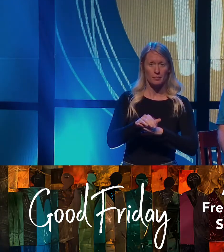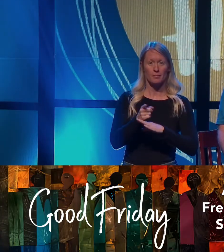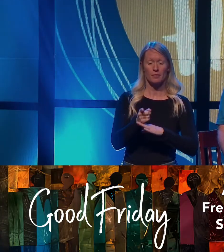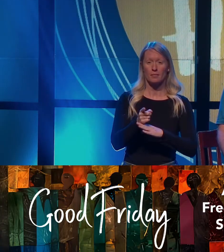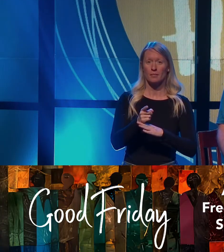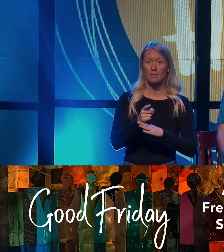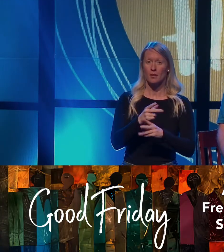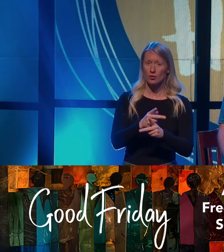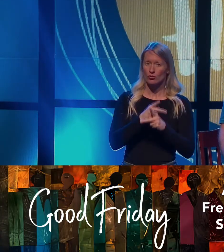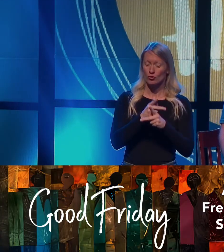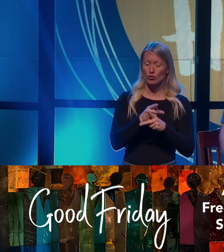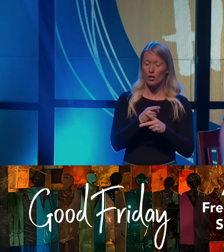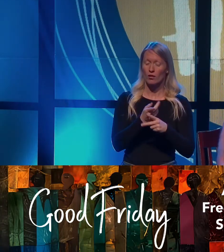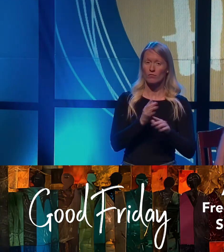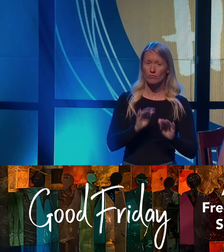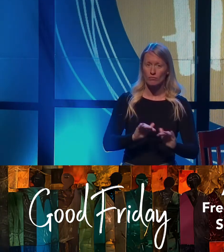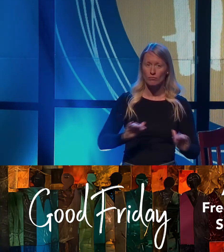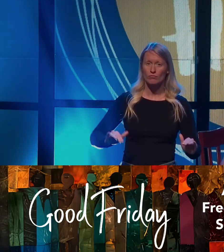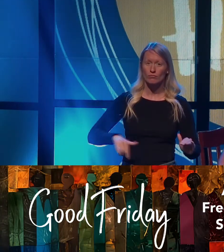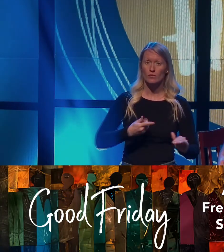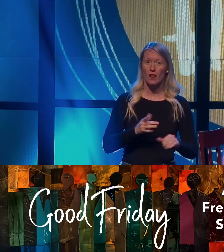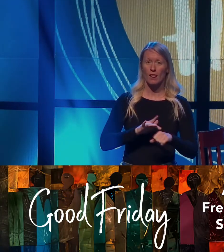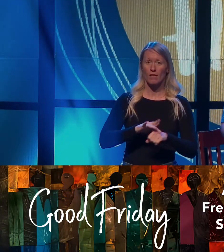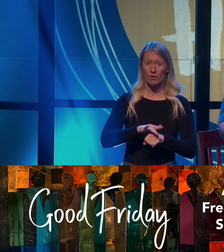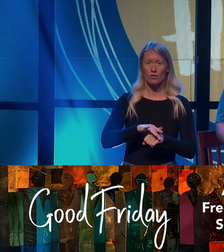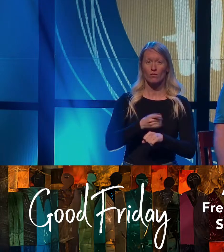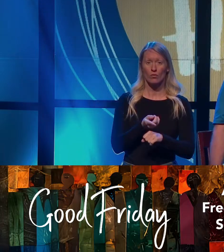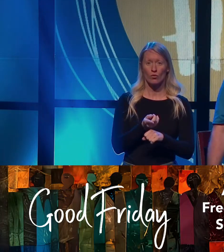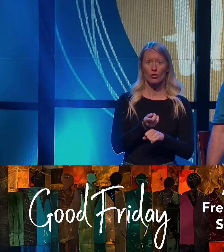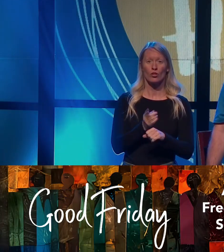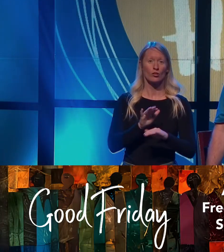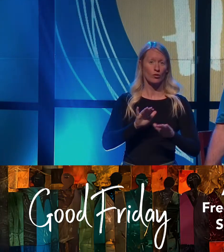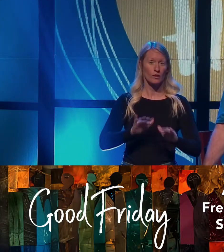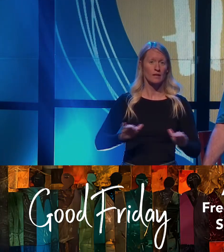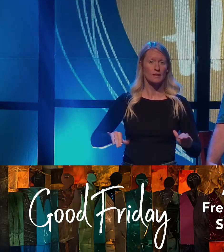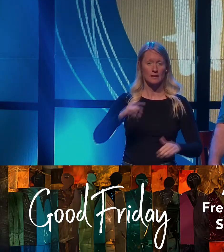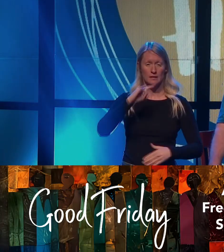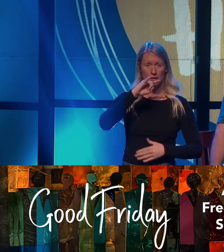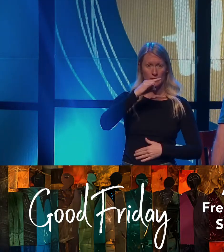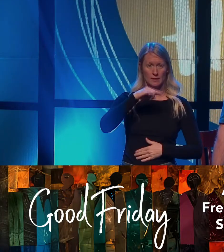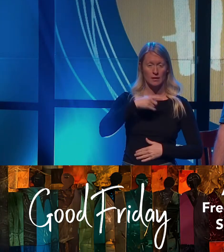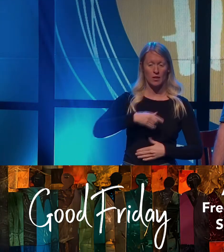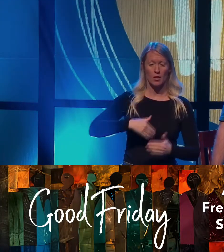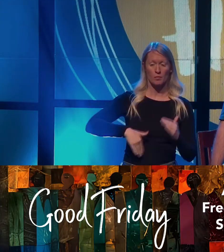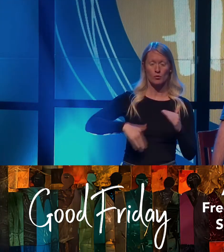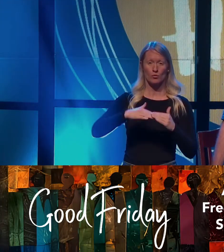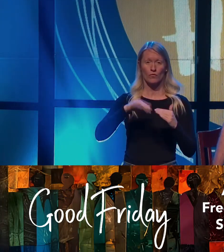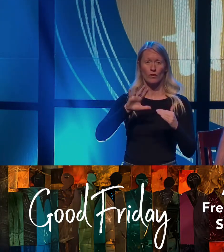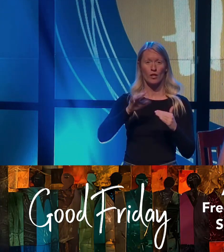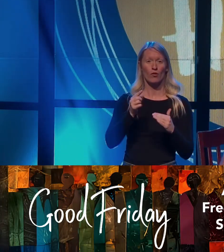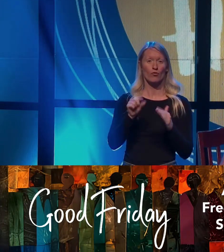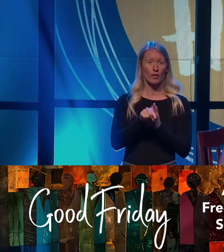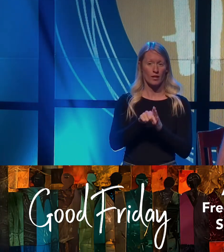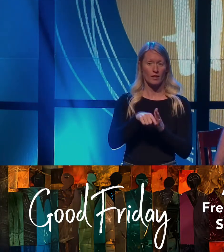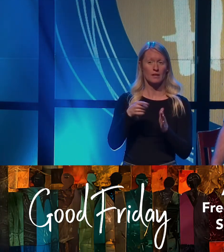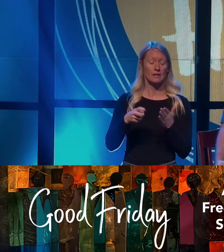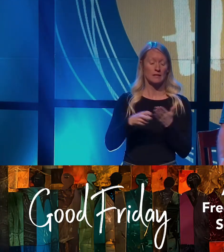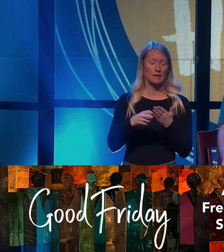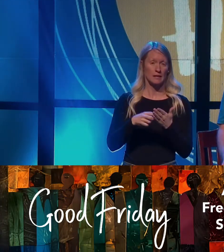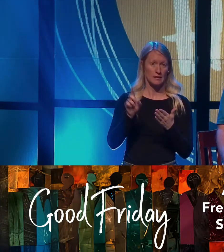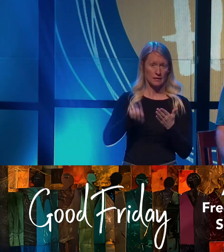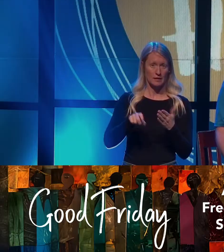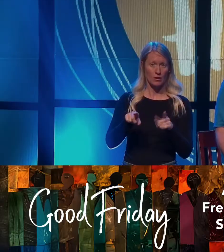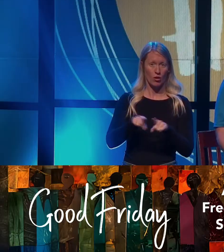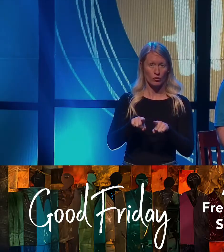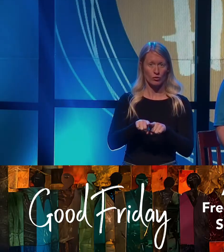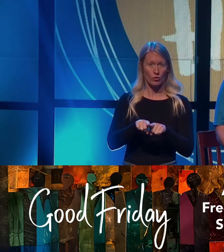kiddos up through 5th grade. And they'll need a ticket as well. So if you're interested in that, please do